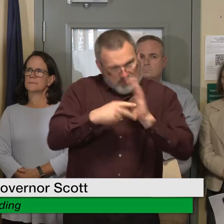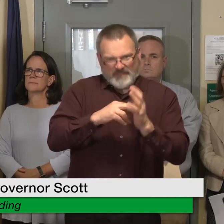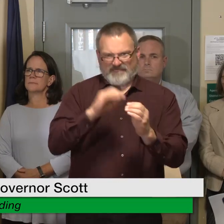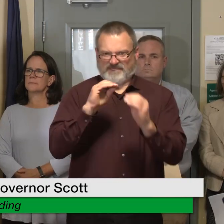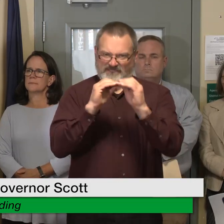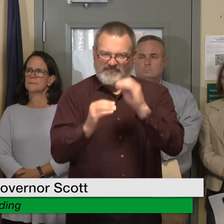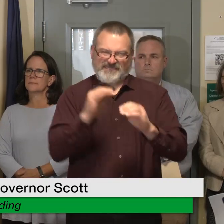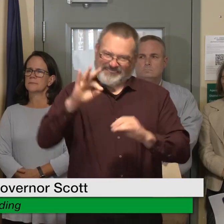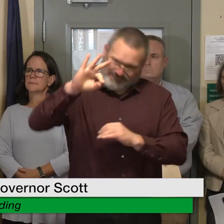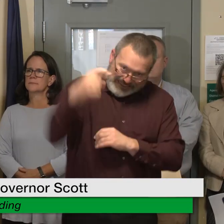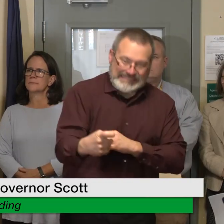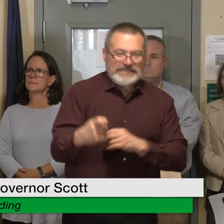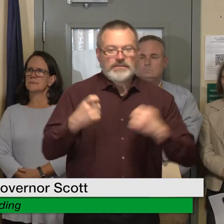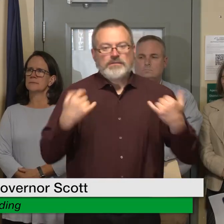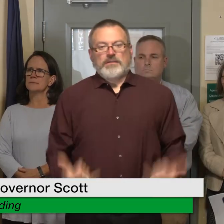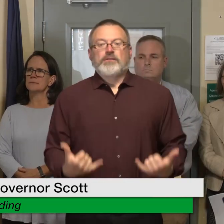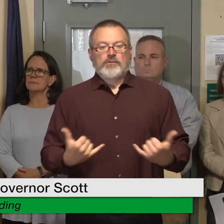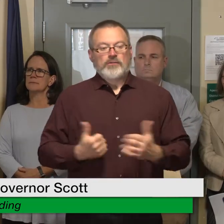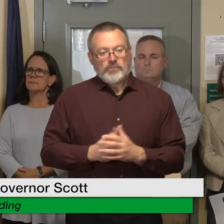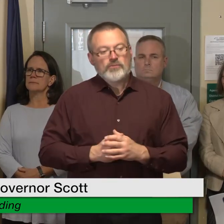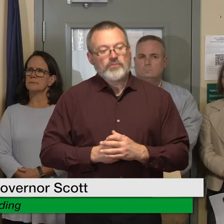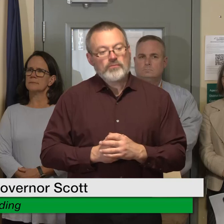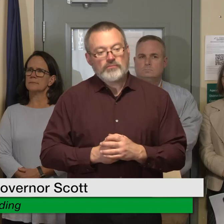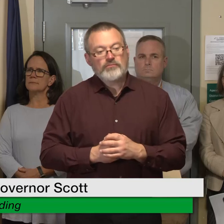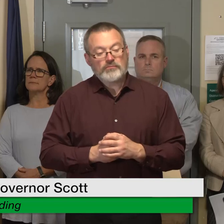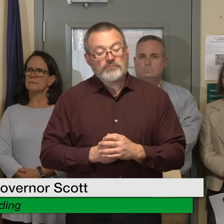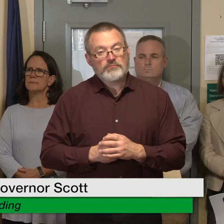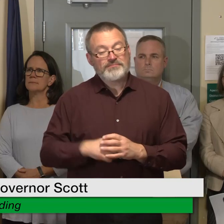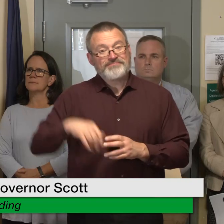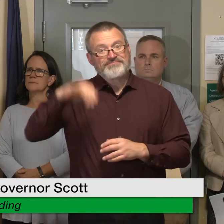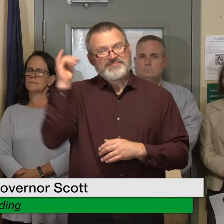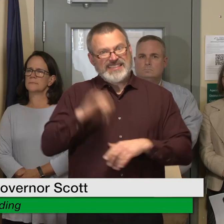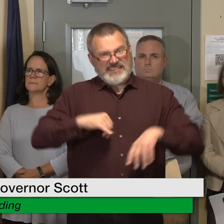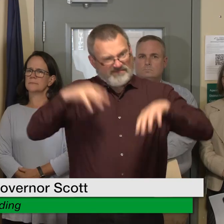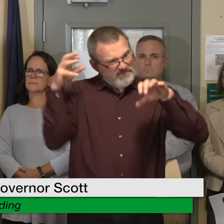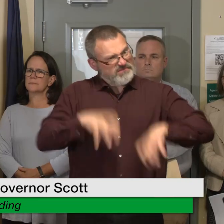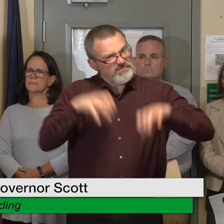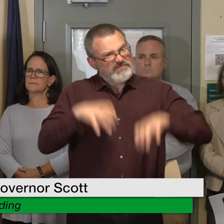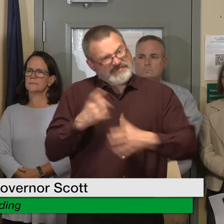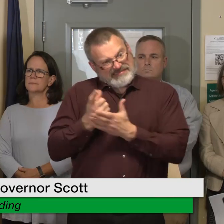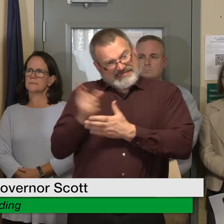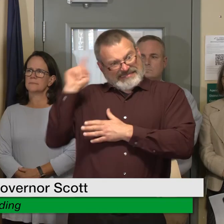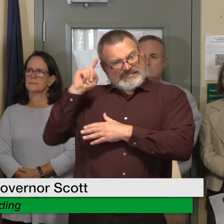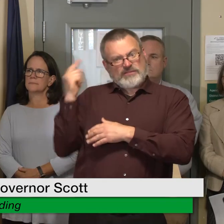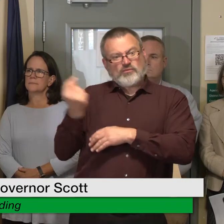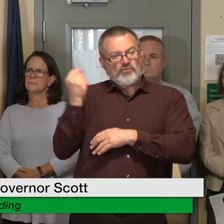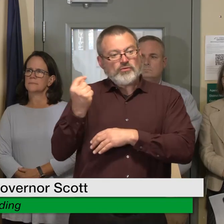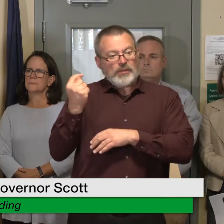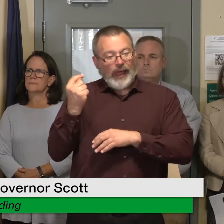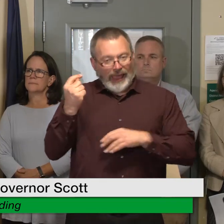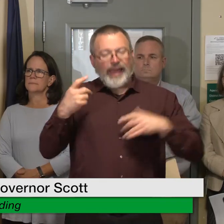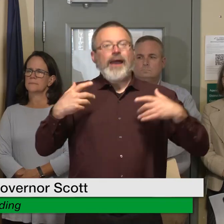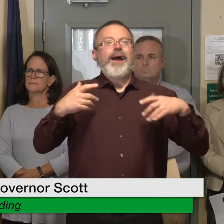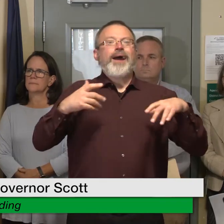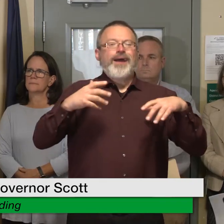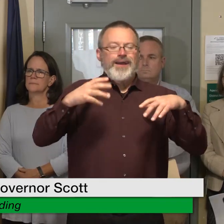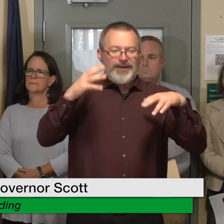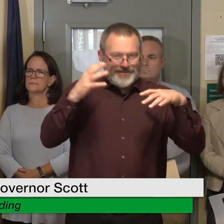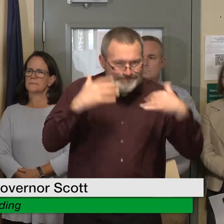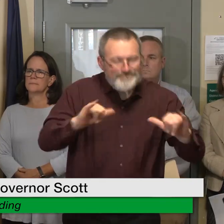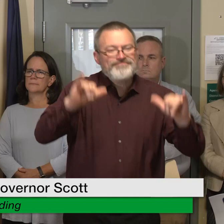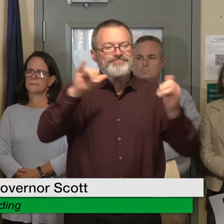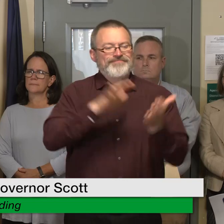And even though it's been a few days since the storm, many are still mucking out their homes, repairing damage, and